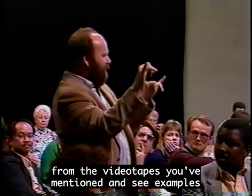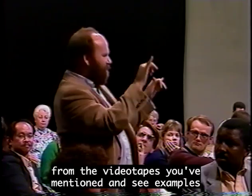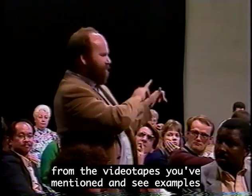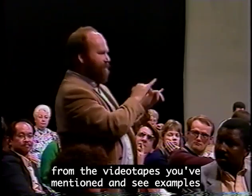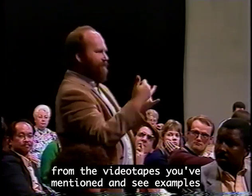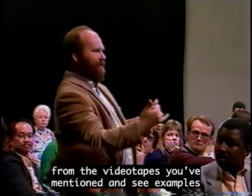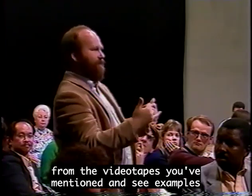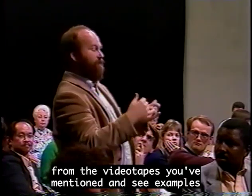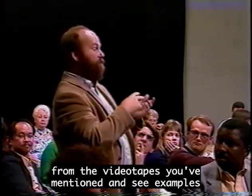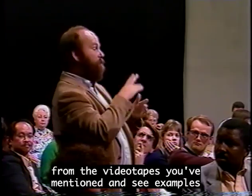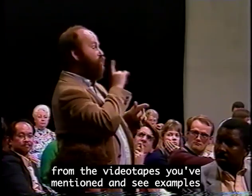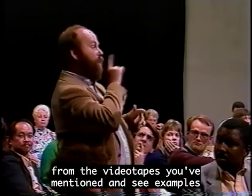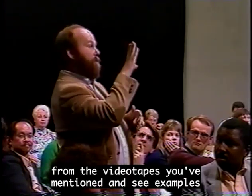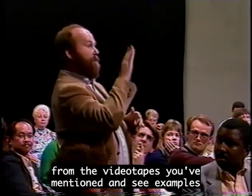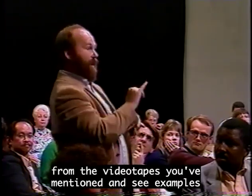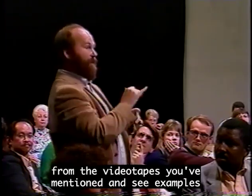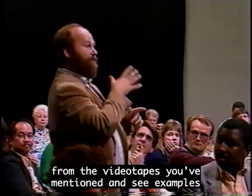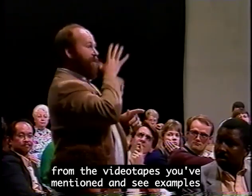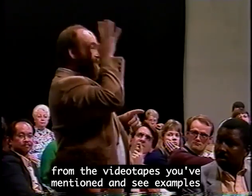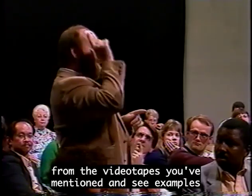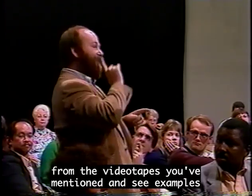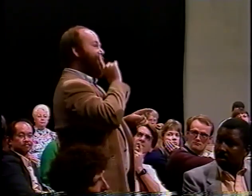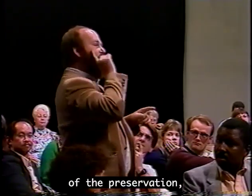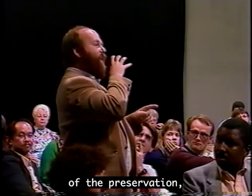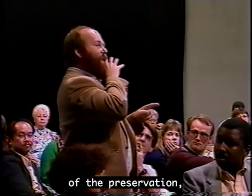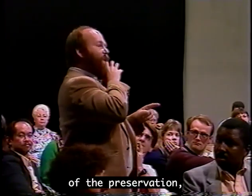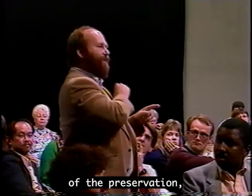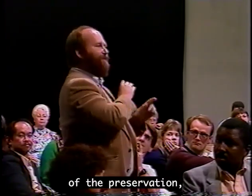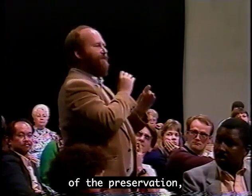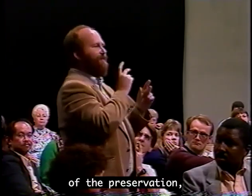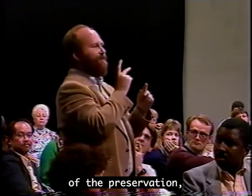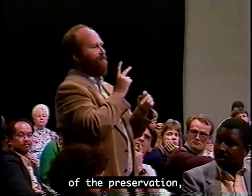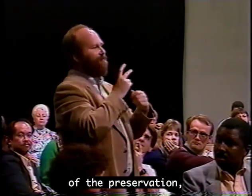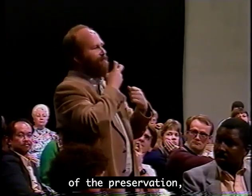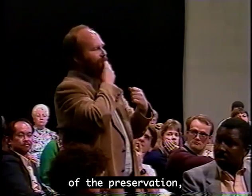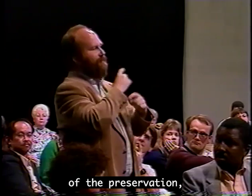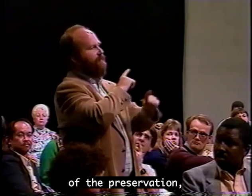from the videotapes you've mentioned, and see examples of the preservation.